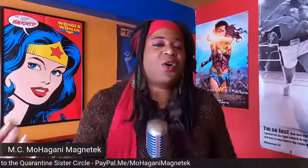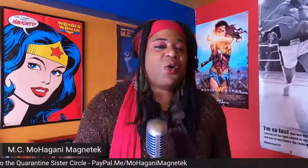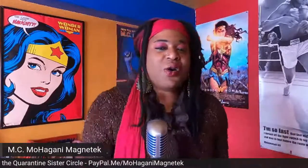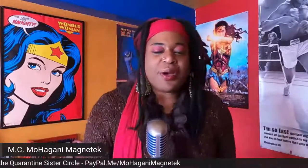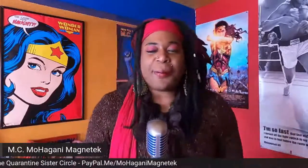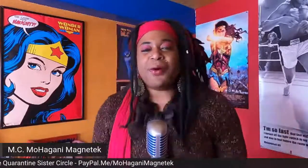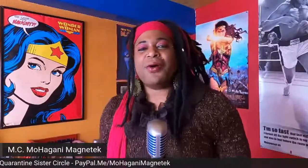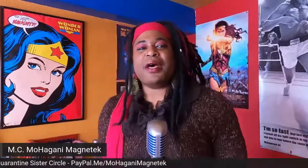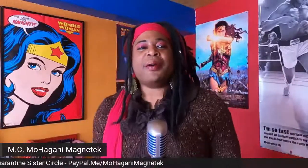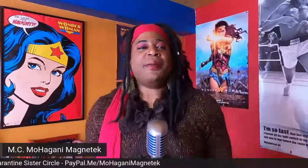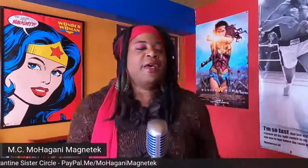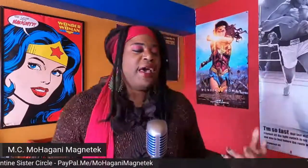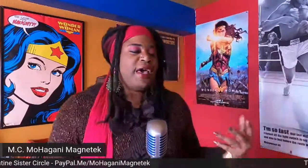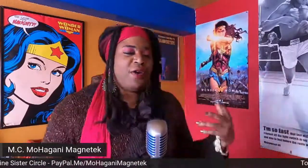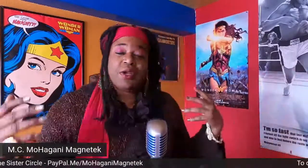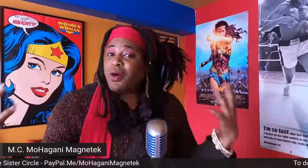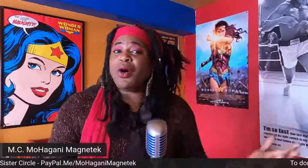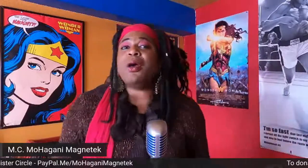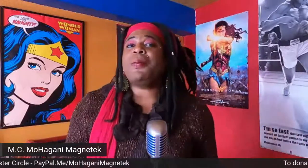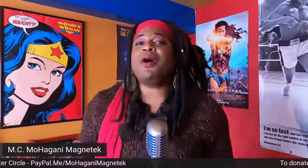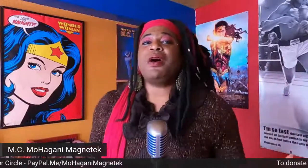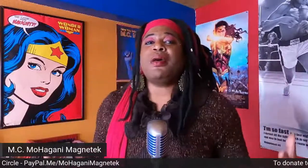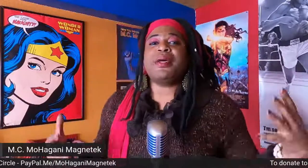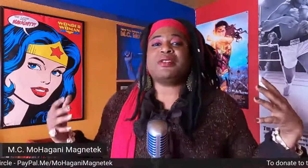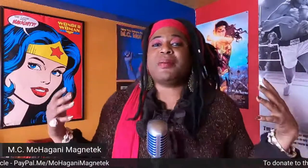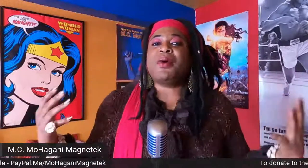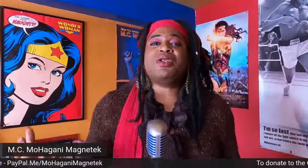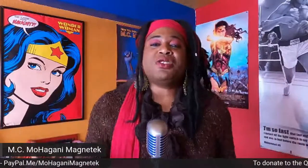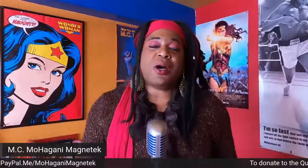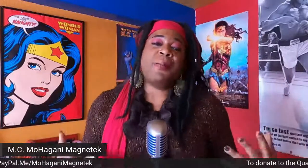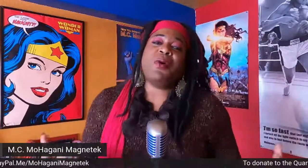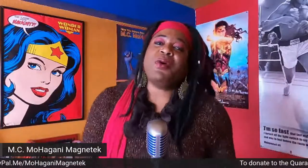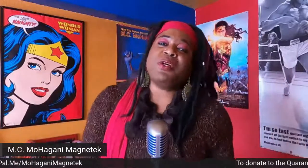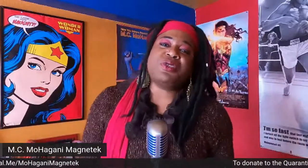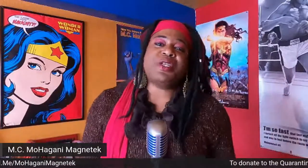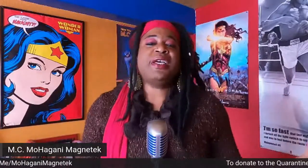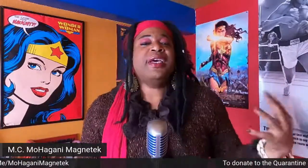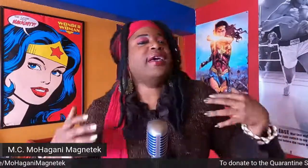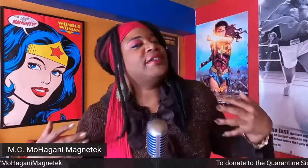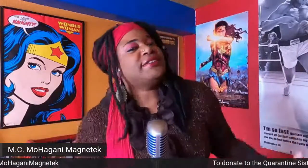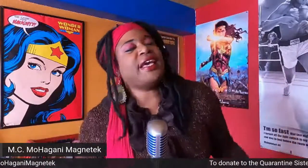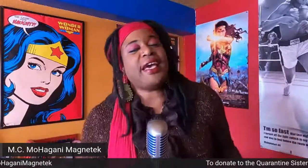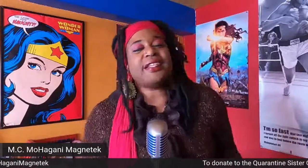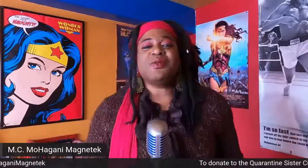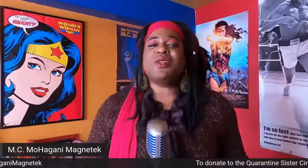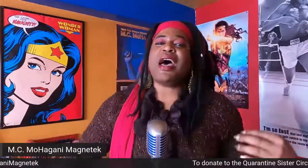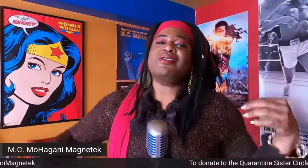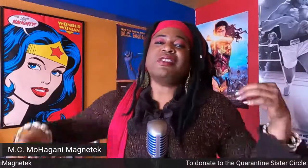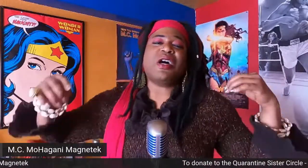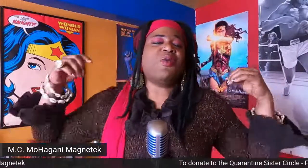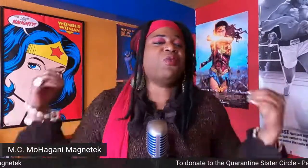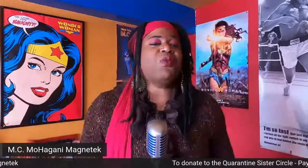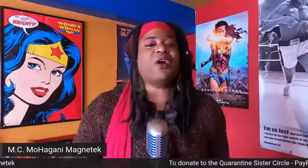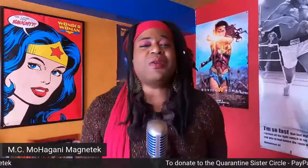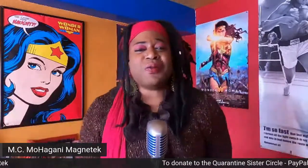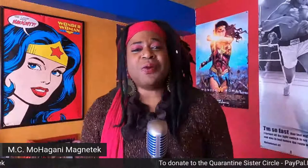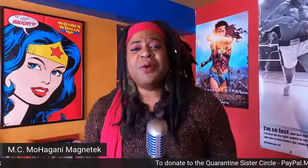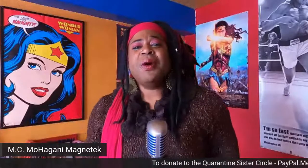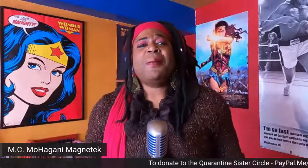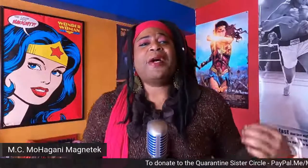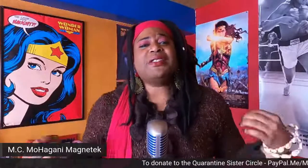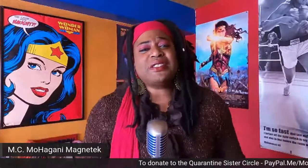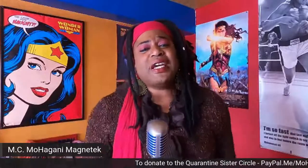a choreopoem. And when a choreopoem is a merger of poetry and dance, and we have just a